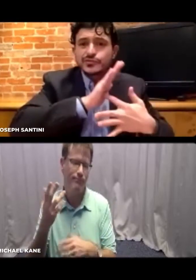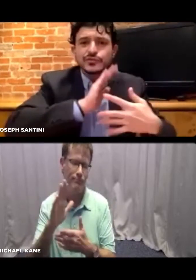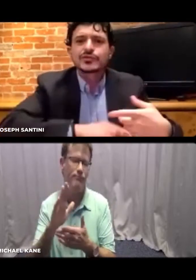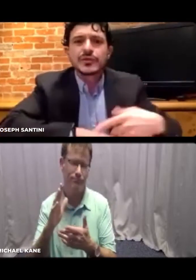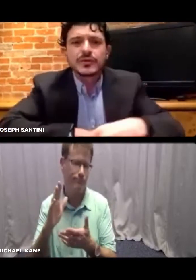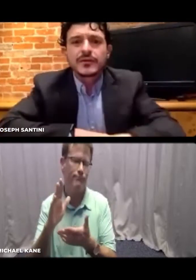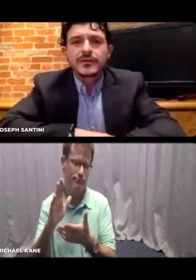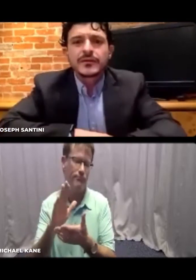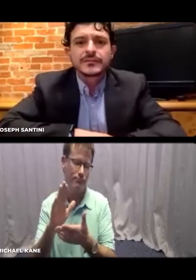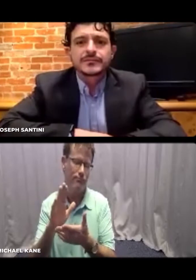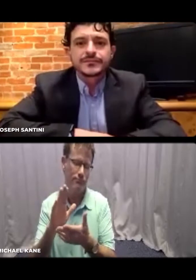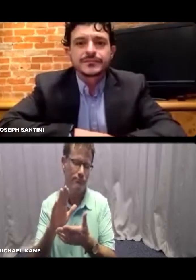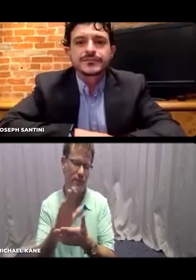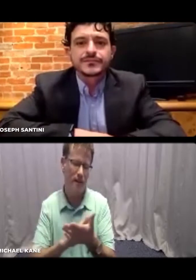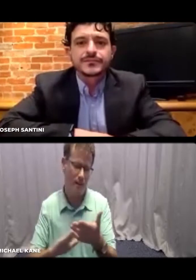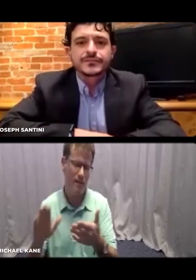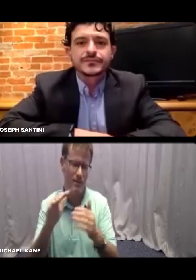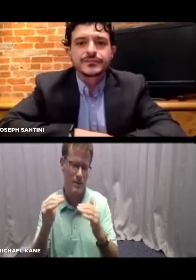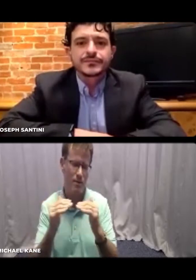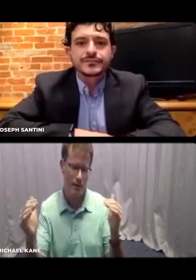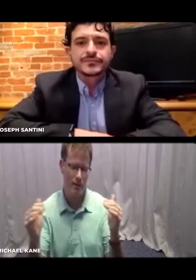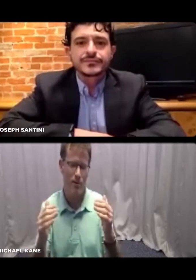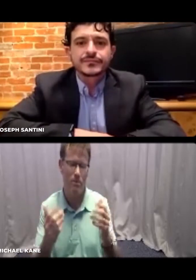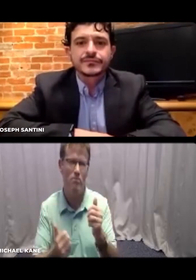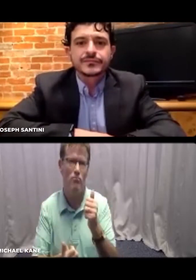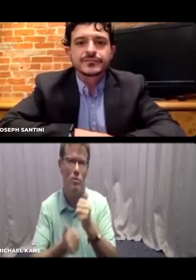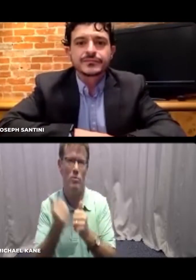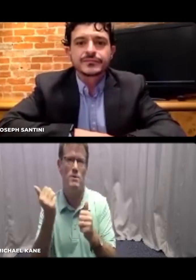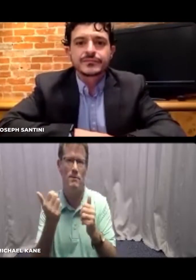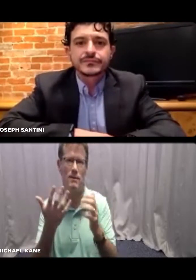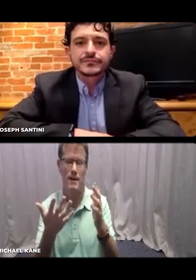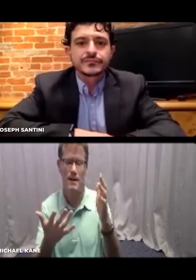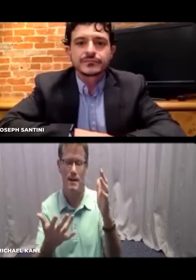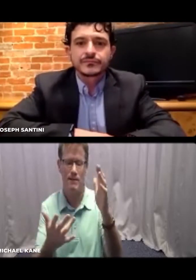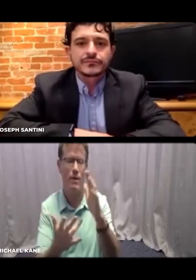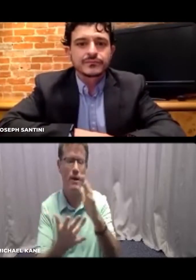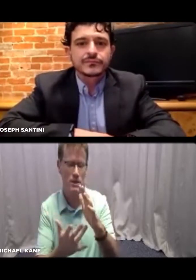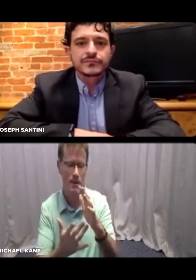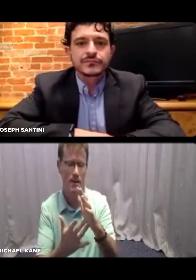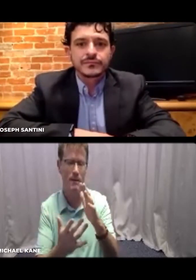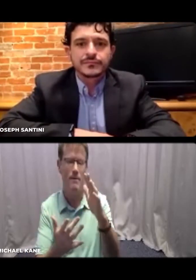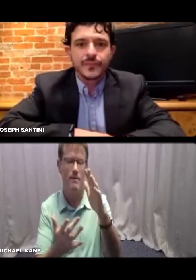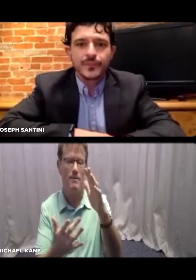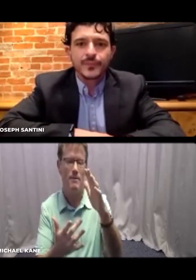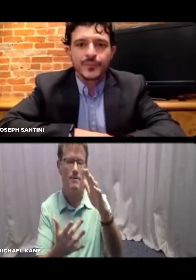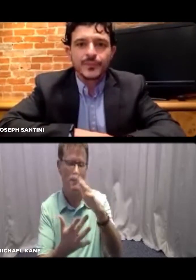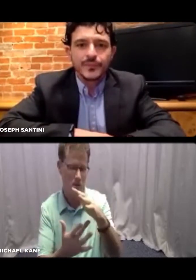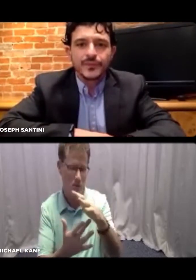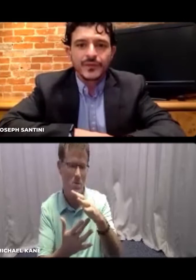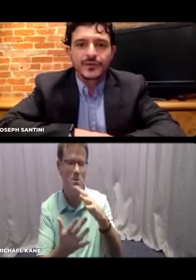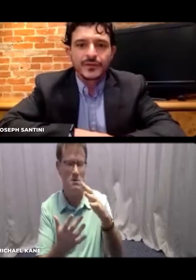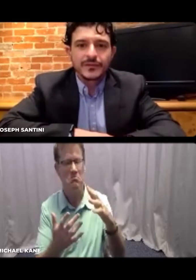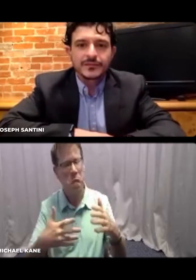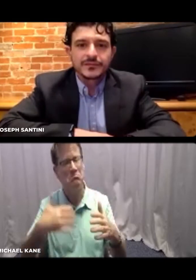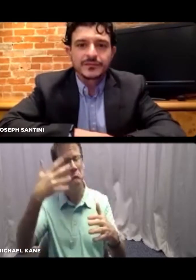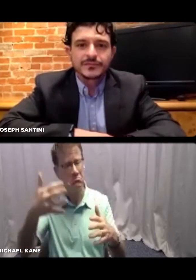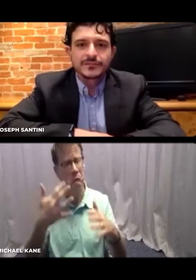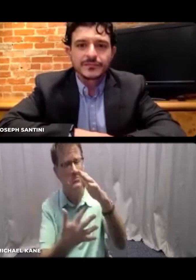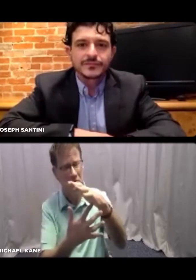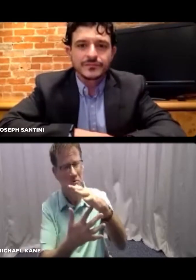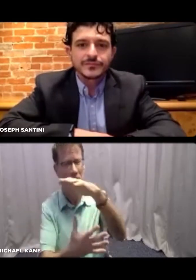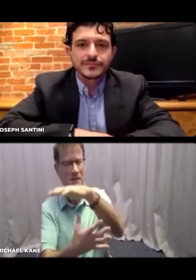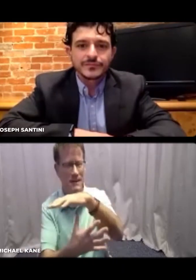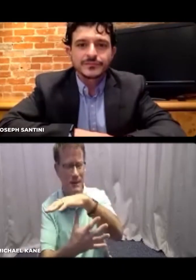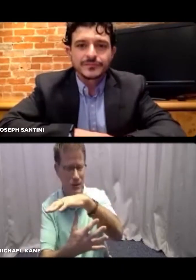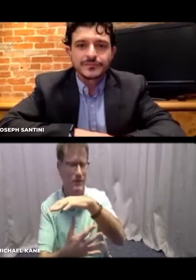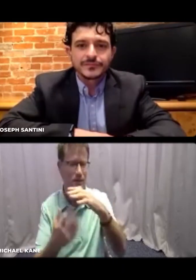actually? College level, but I have mostly freshmen and sophomores. Occasionally I'll have juniors and seniors